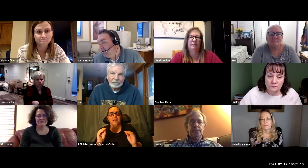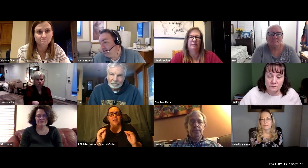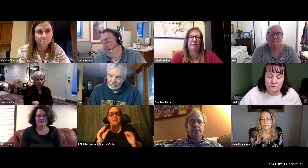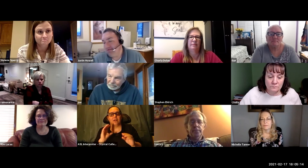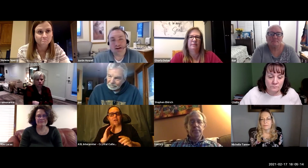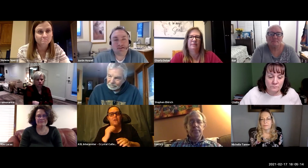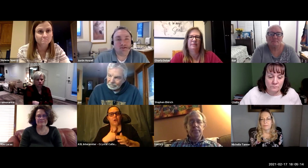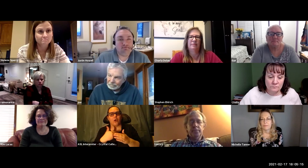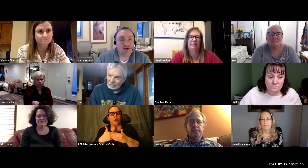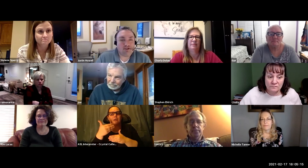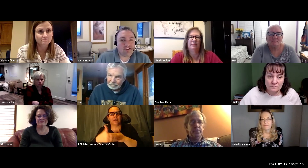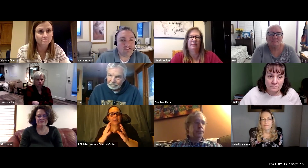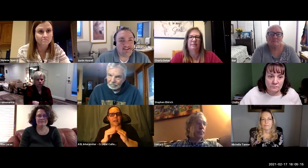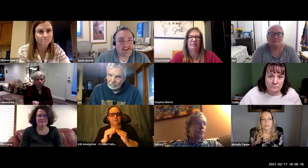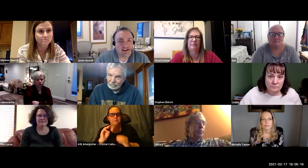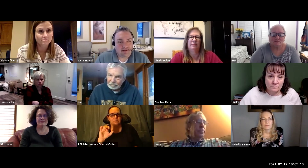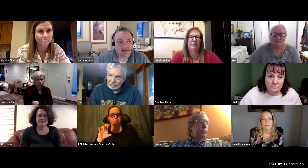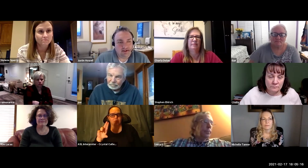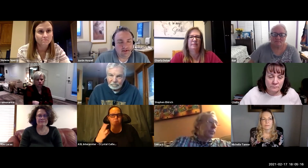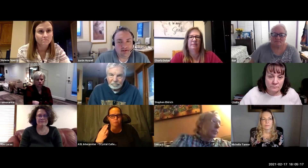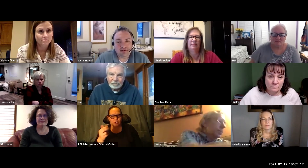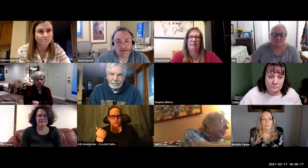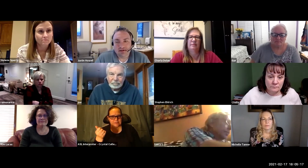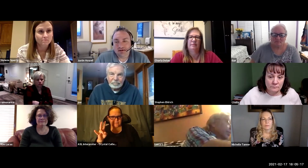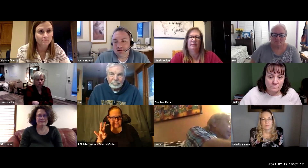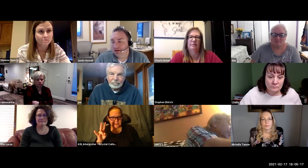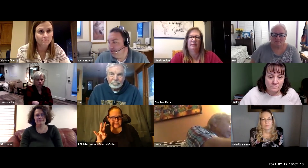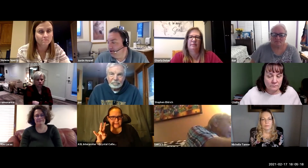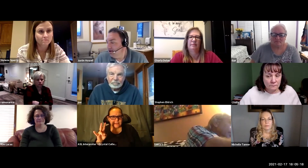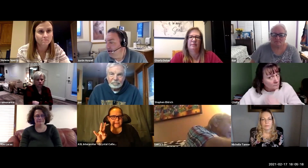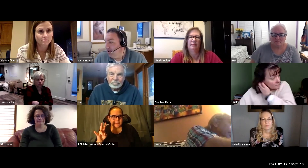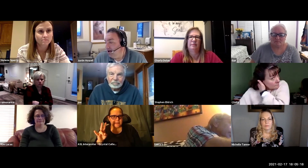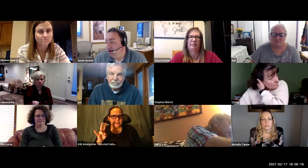our next meeting is on March 17th.